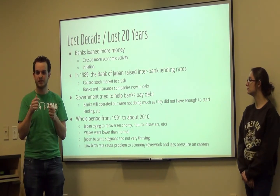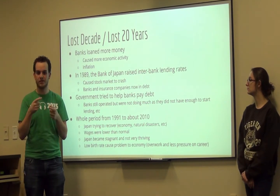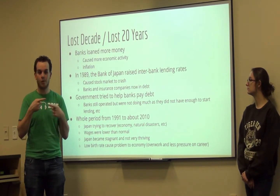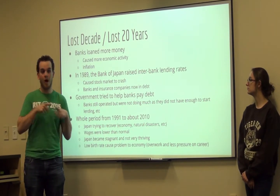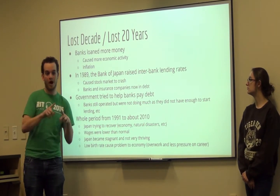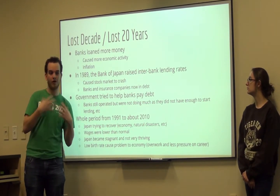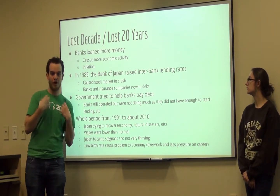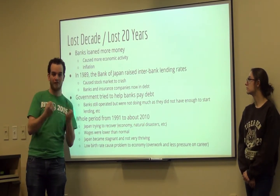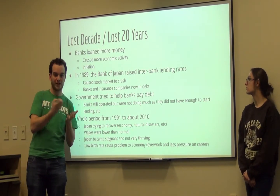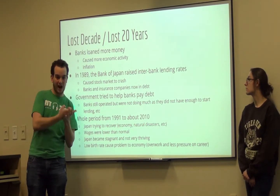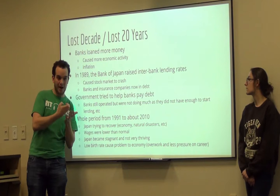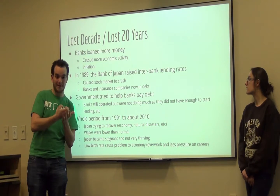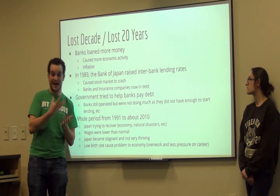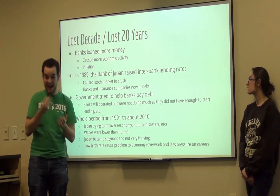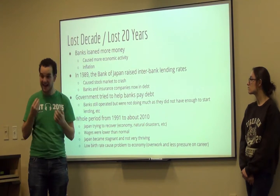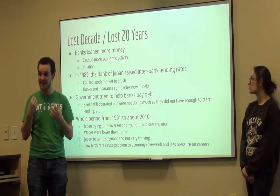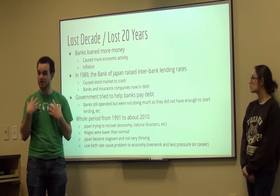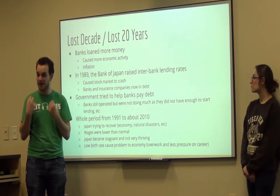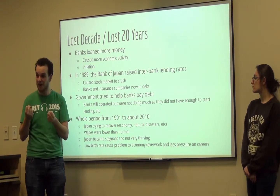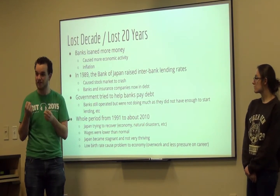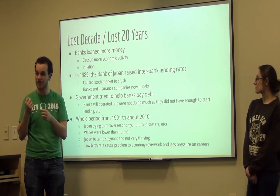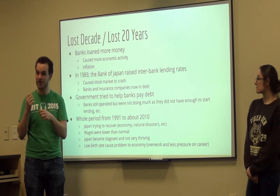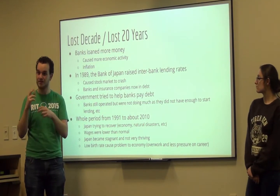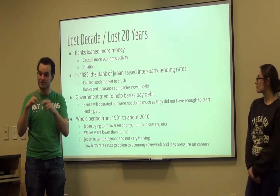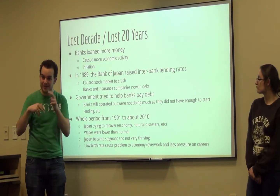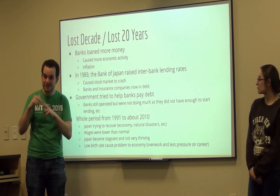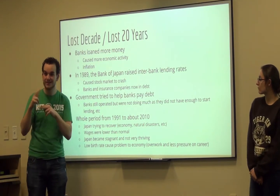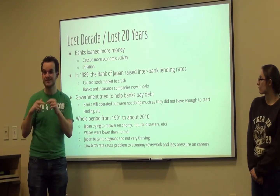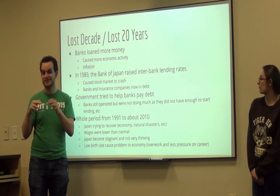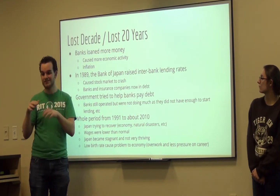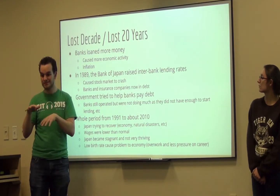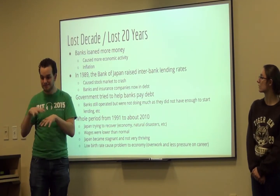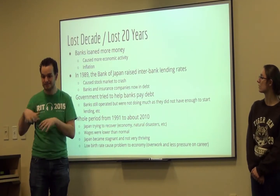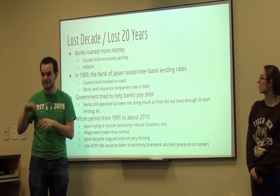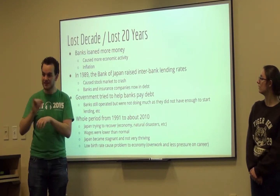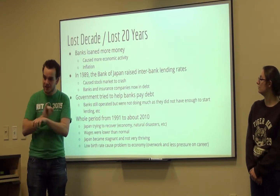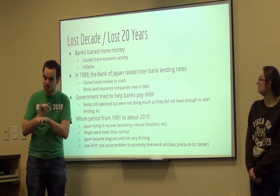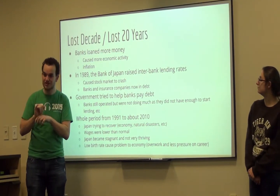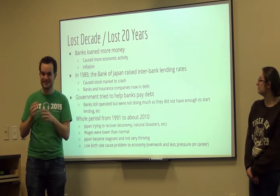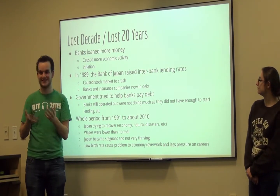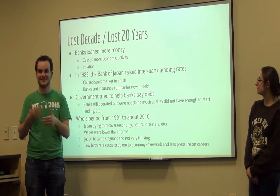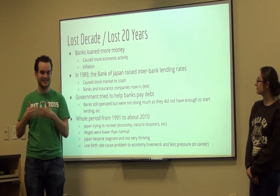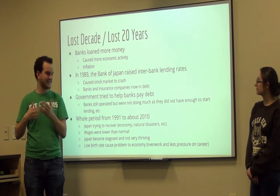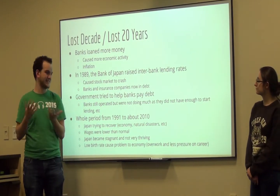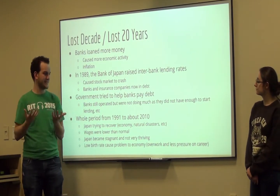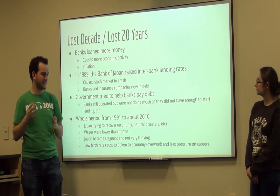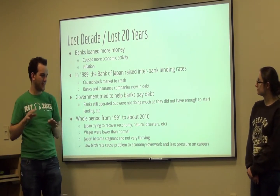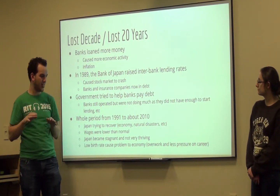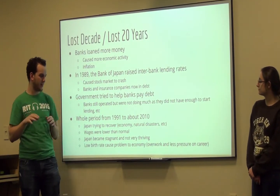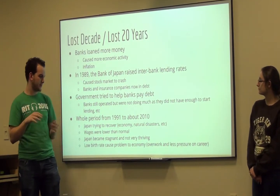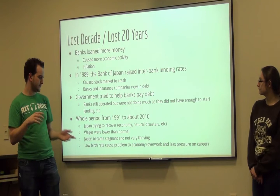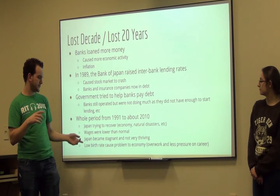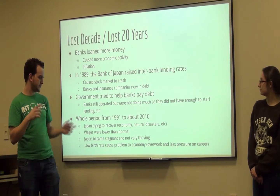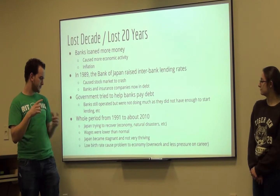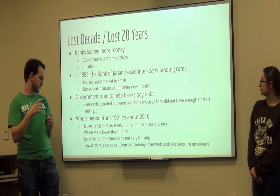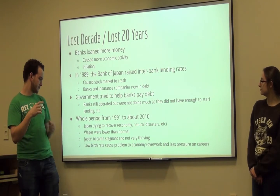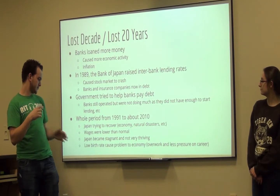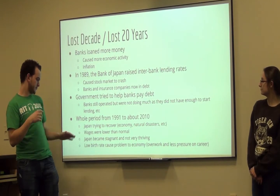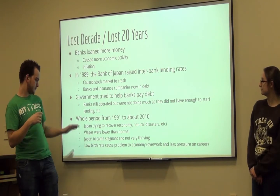tsunami. So while they were trying to recover economically, they were also trying to recover geographically due to natural